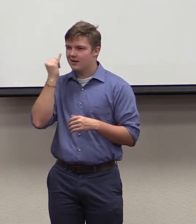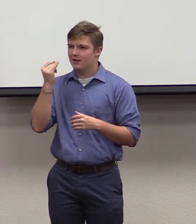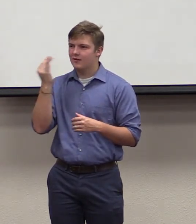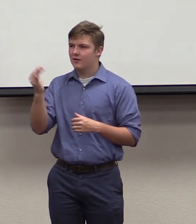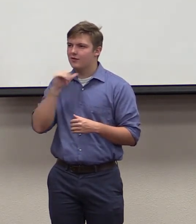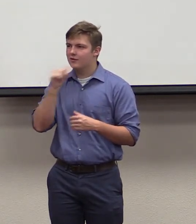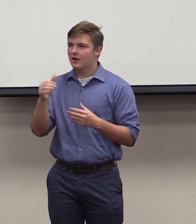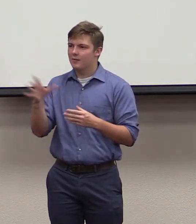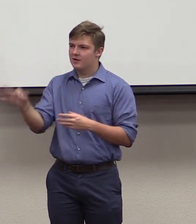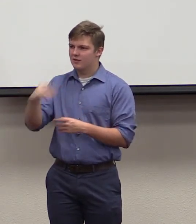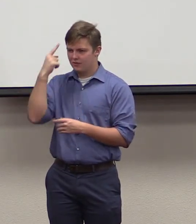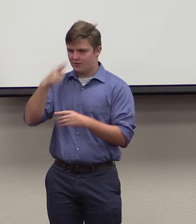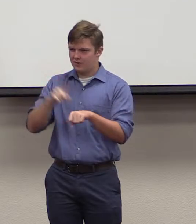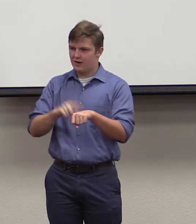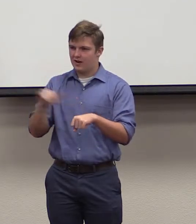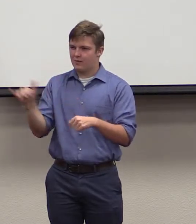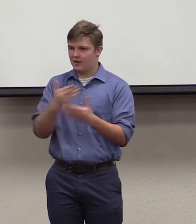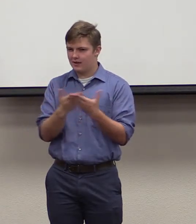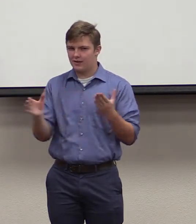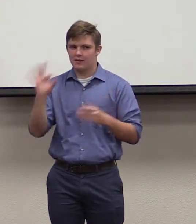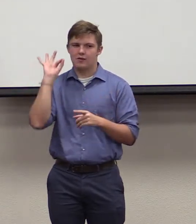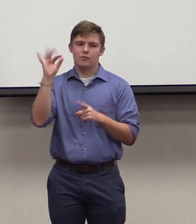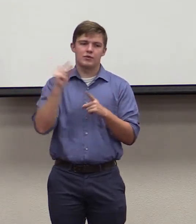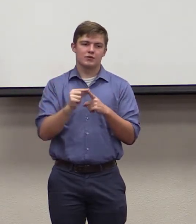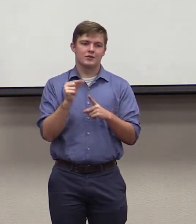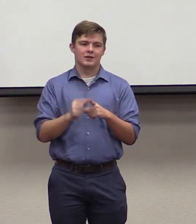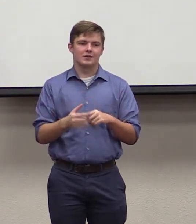this. Nathan, come preach the word, brother.